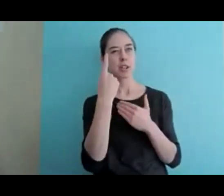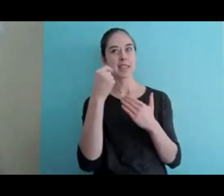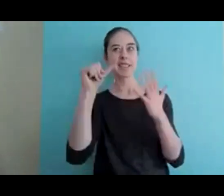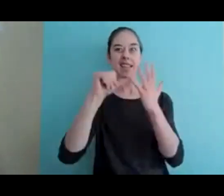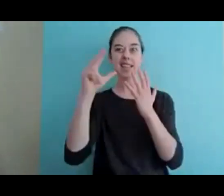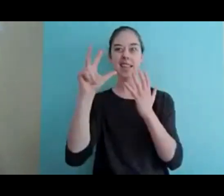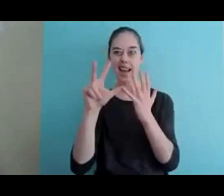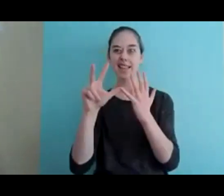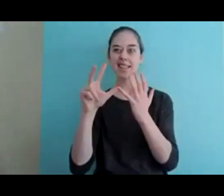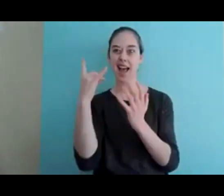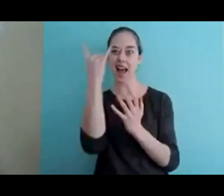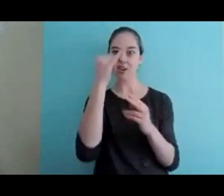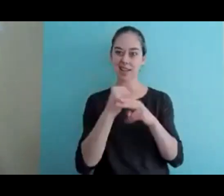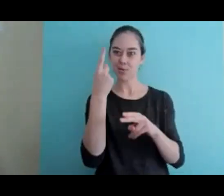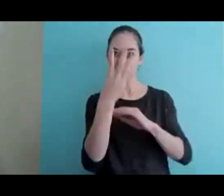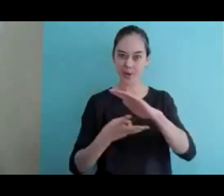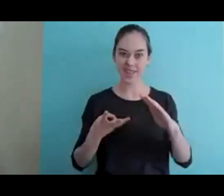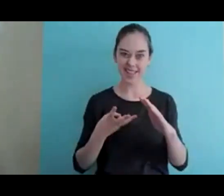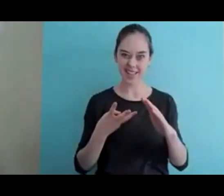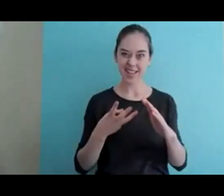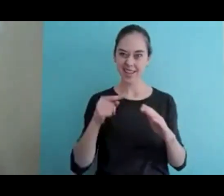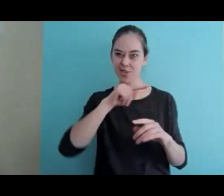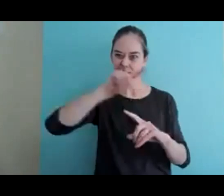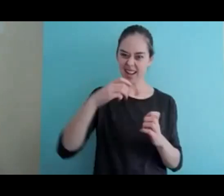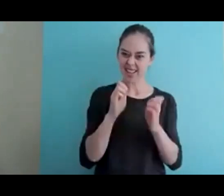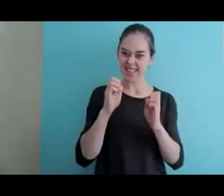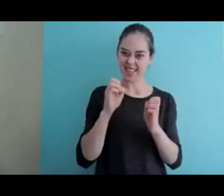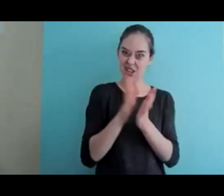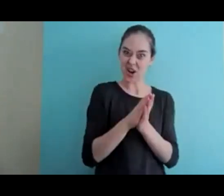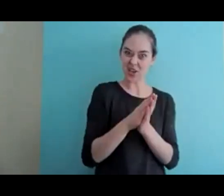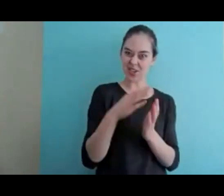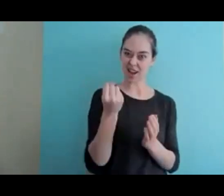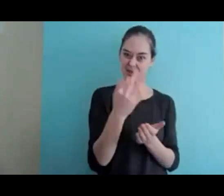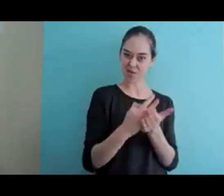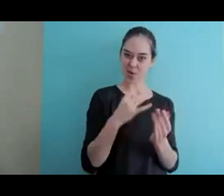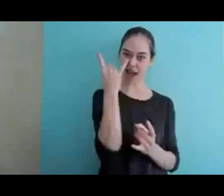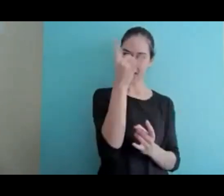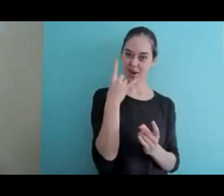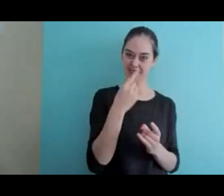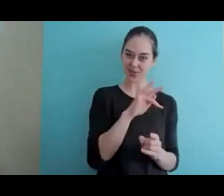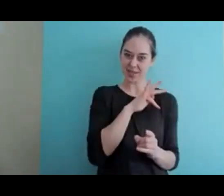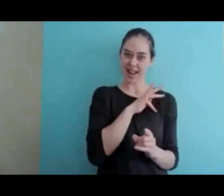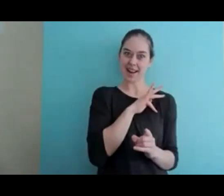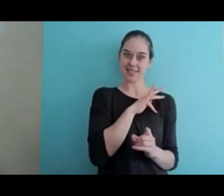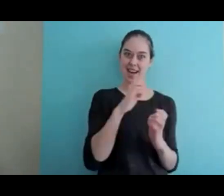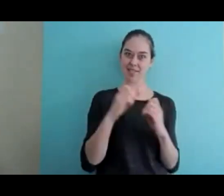hours in a week. We deserve to take two or three of those hours for ourselves every single week.